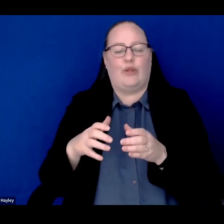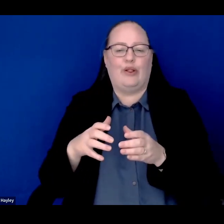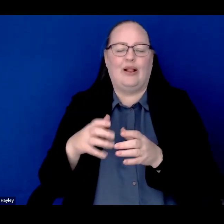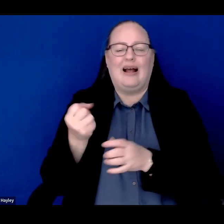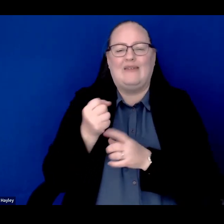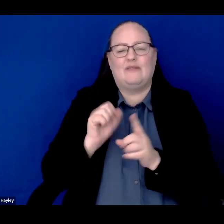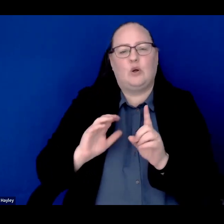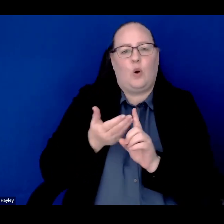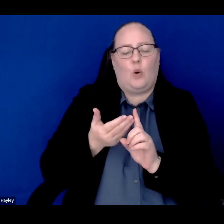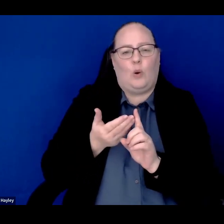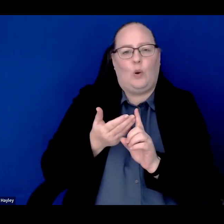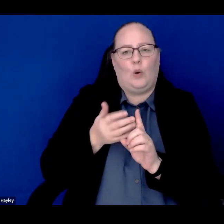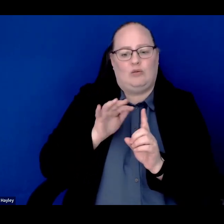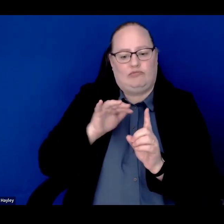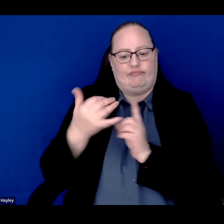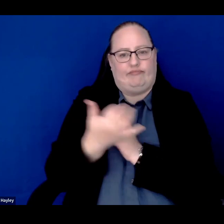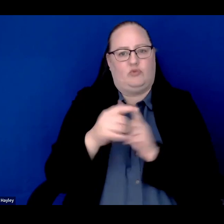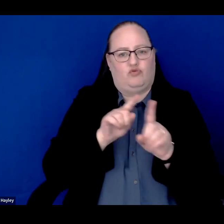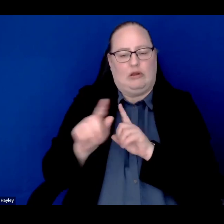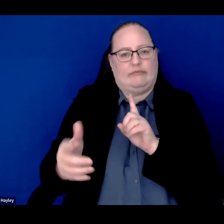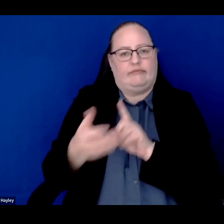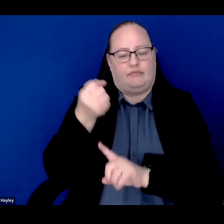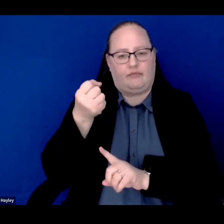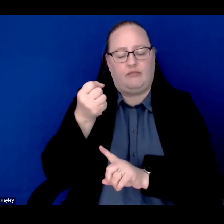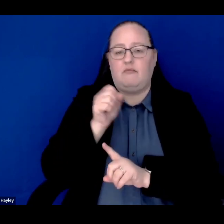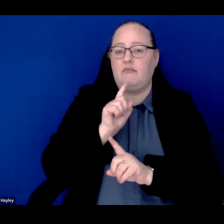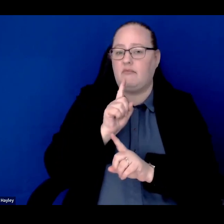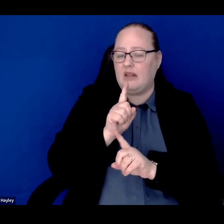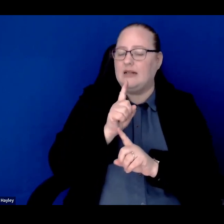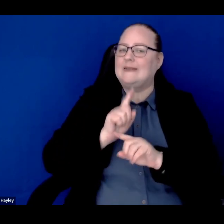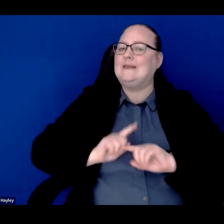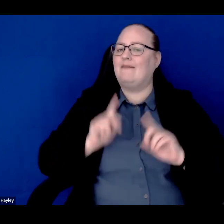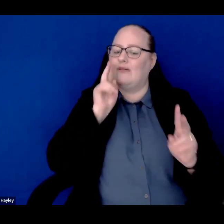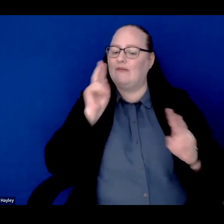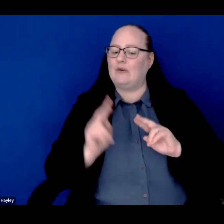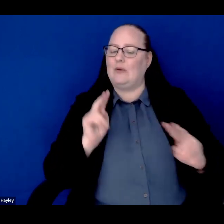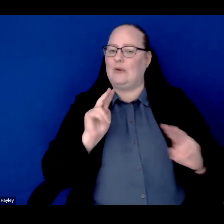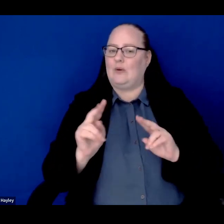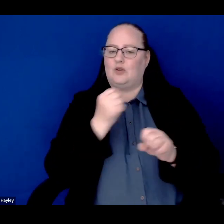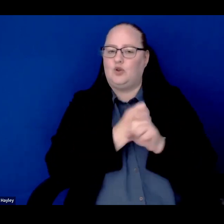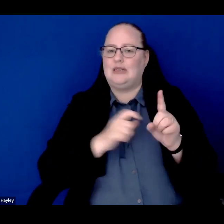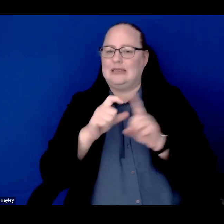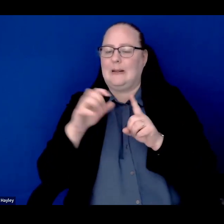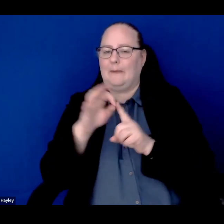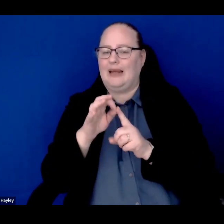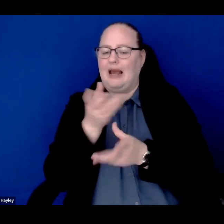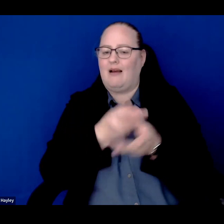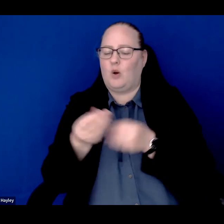very different visions of what will happen to GDP, economic activity, as resource use